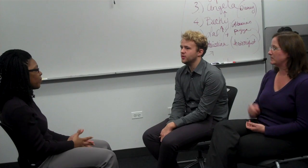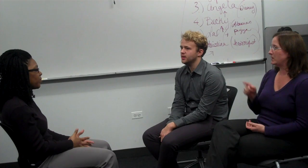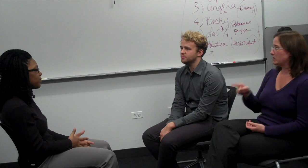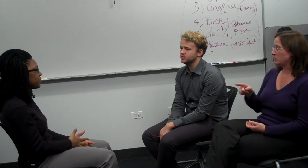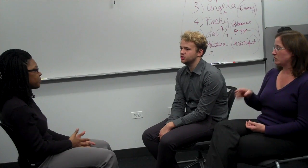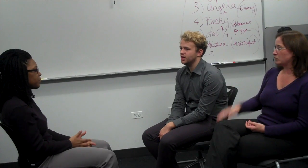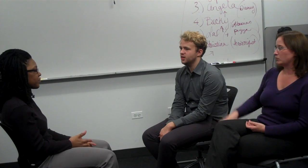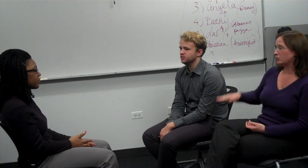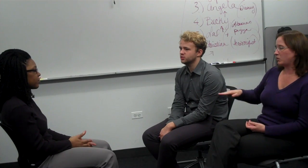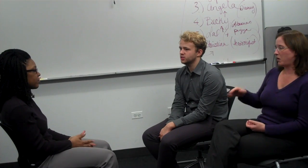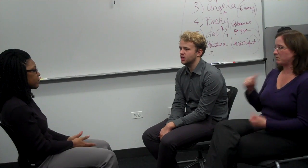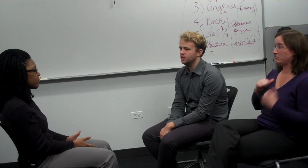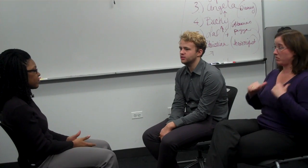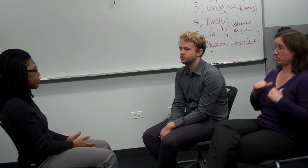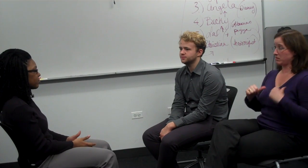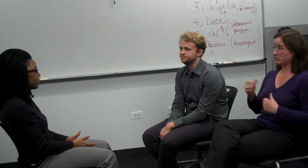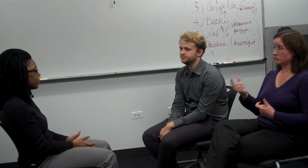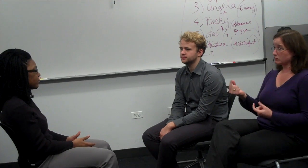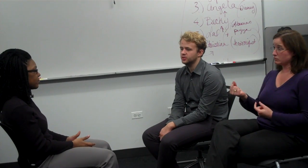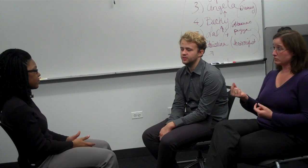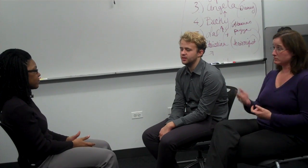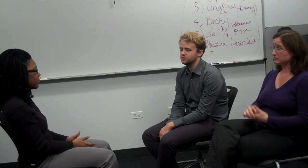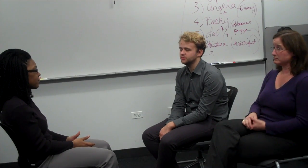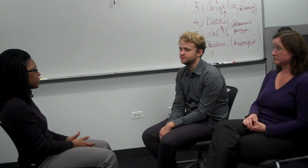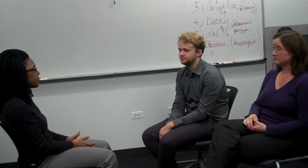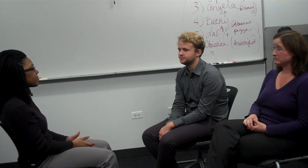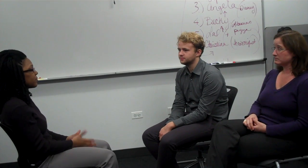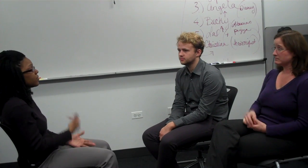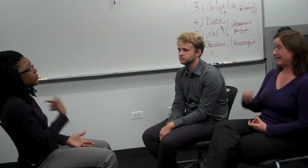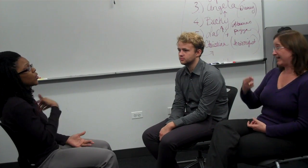growing up as a child, or in college, or even high school?